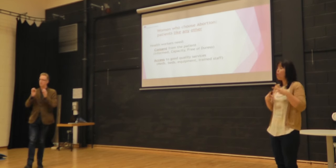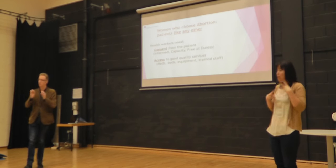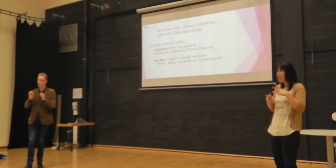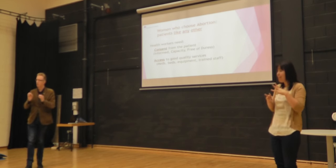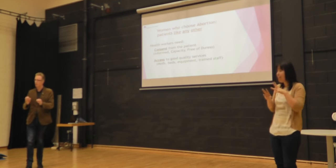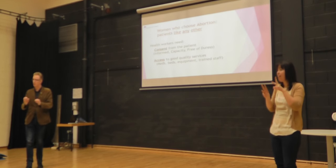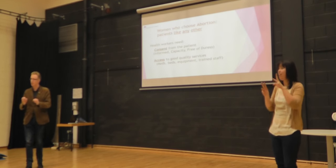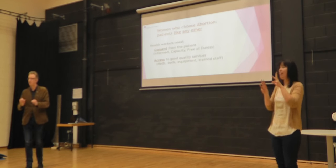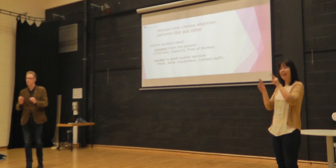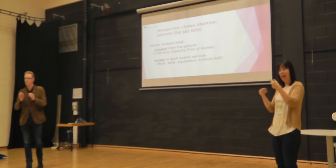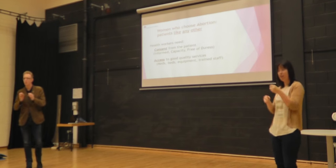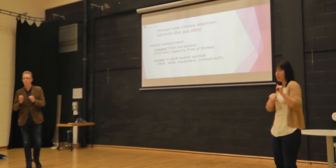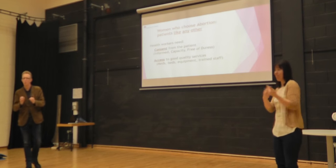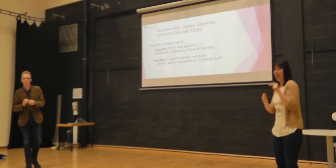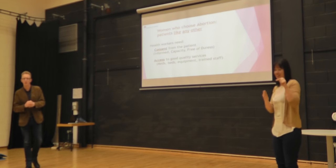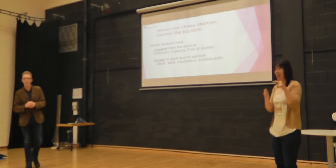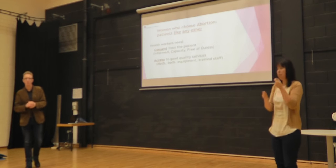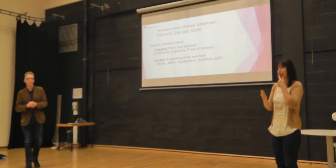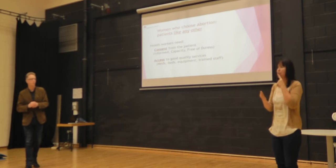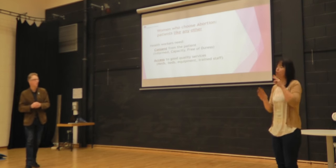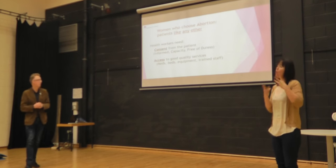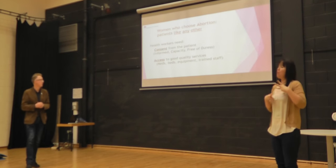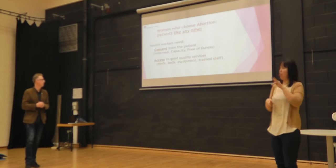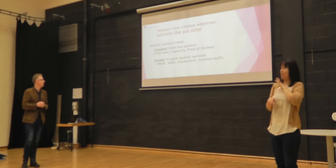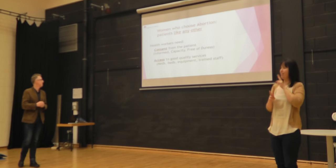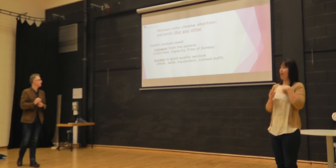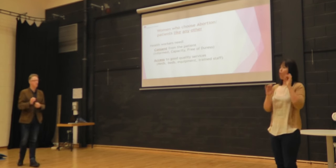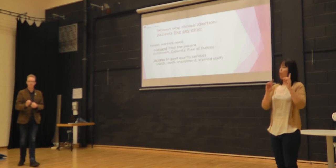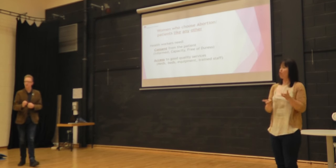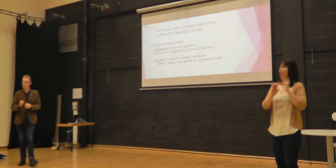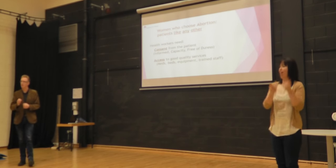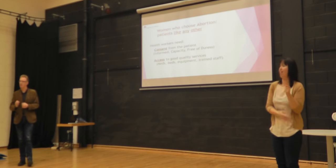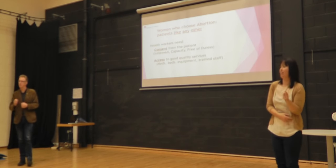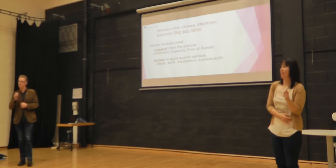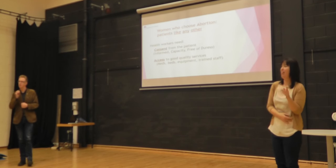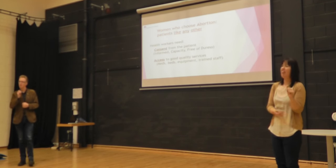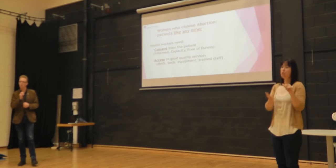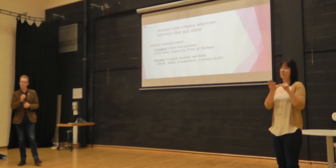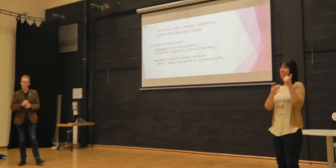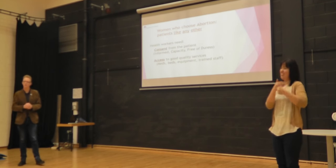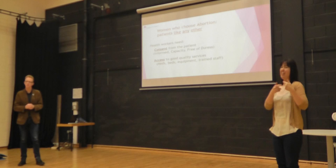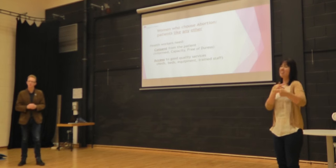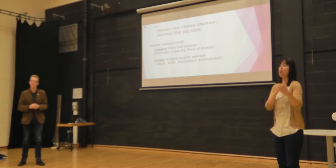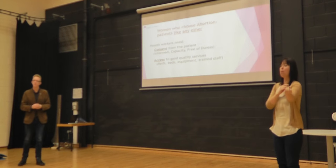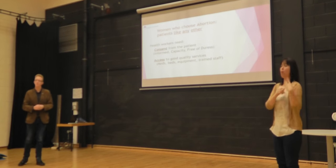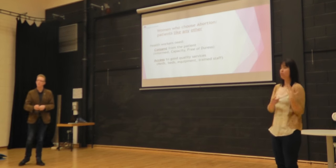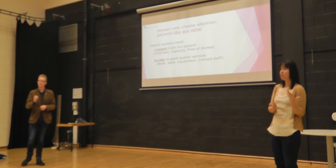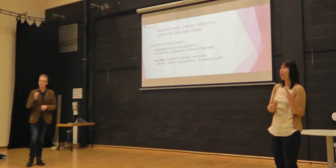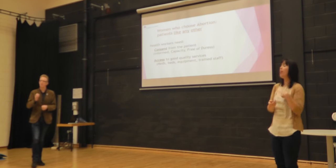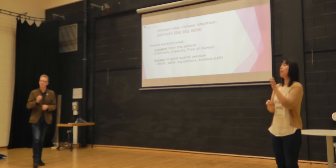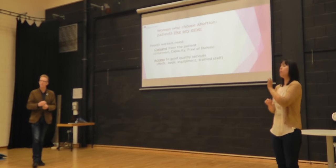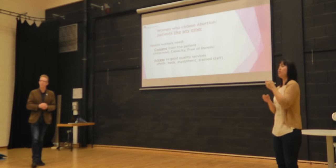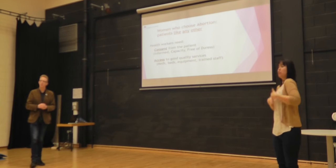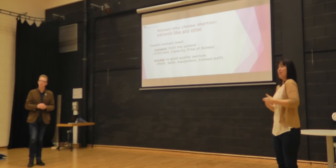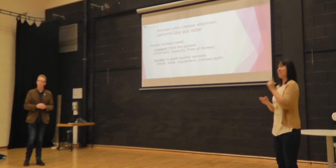access it through the internet, womenhelp.org. 7 days, you'll have it. British Pregnancy Advisory